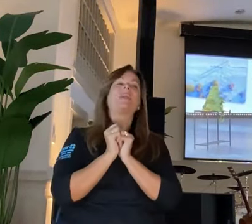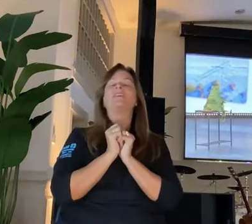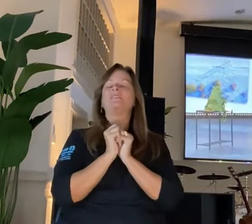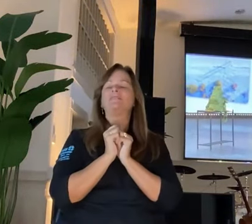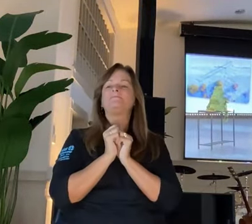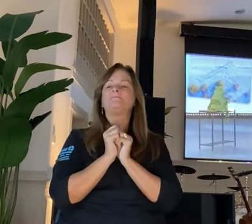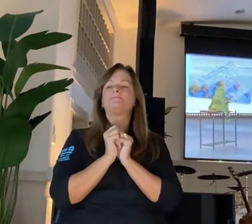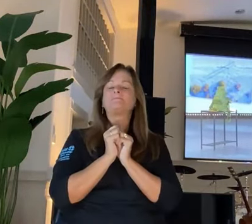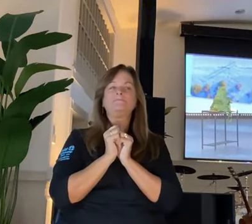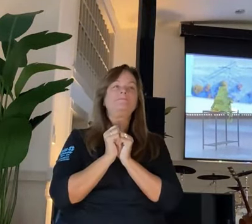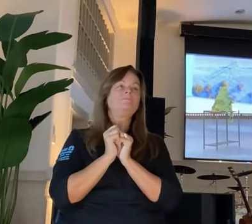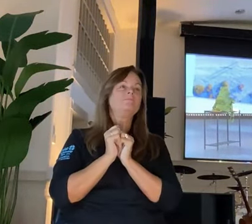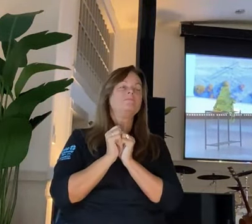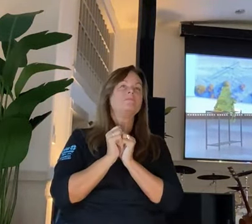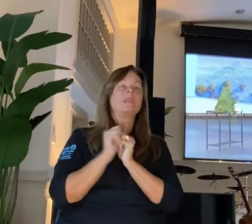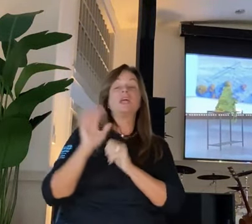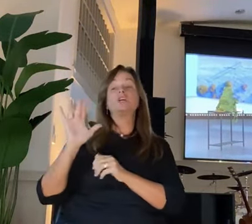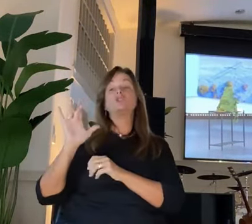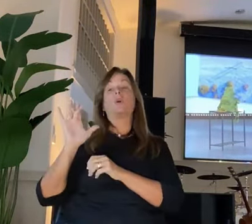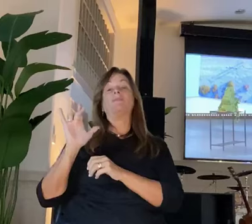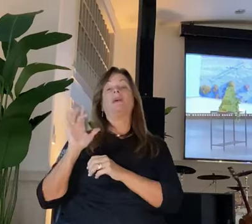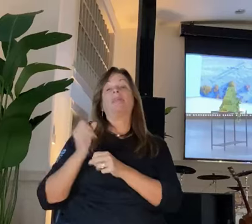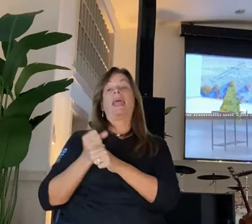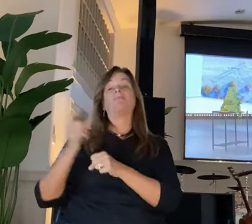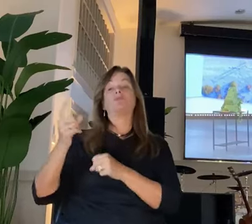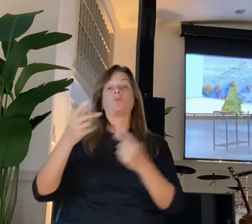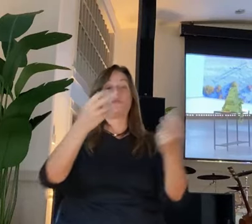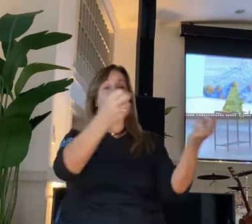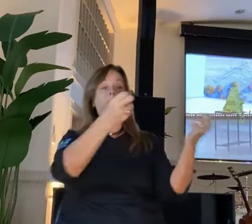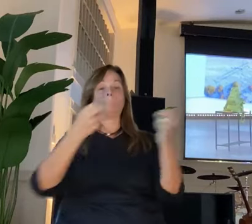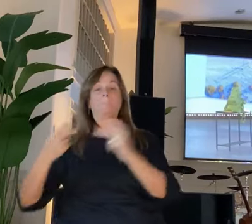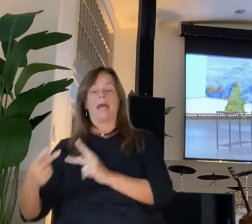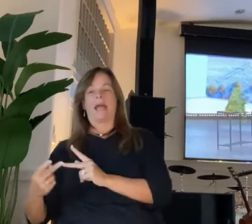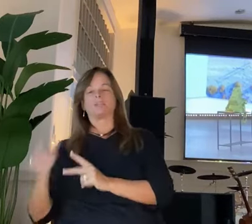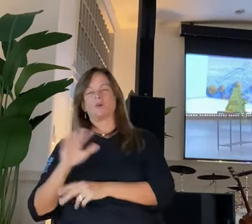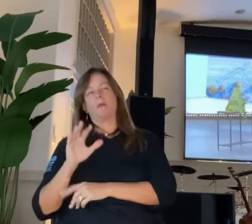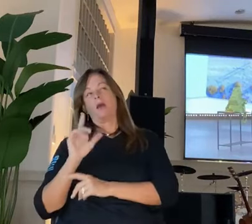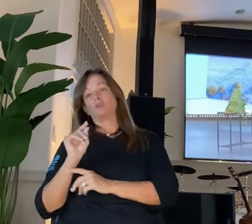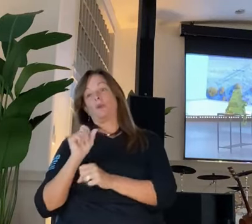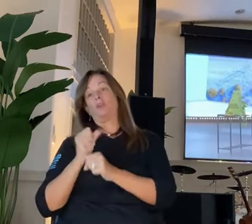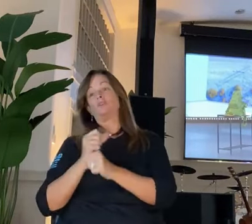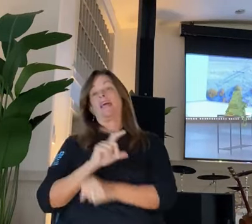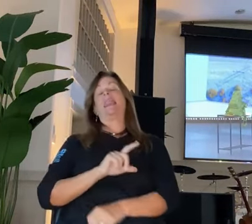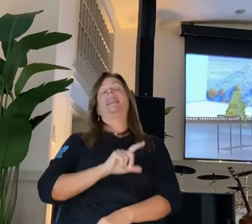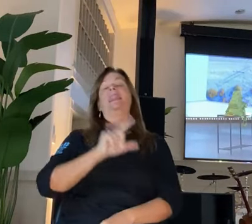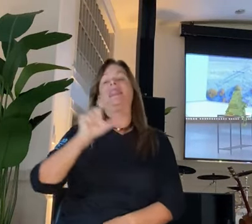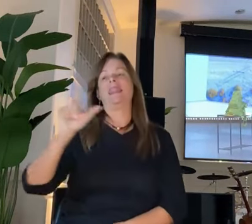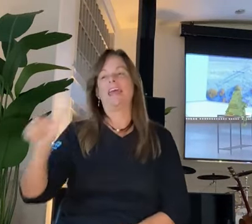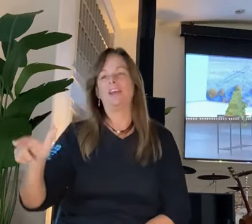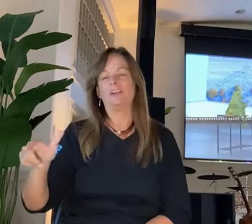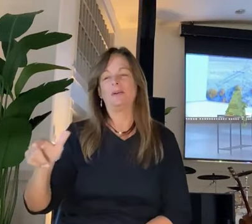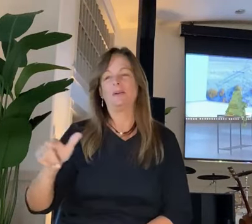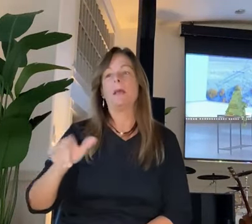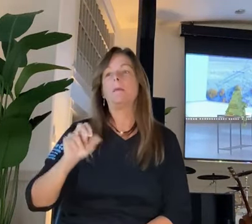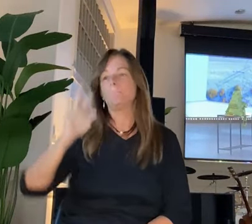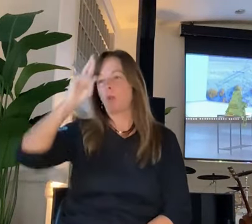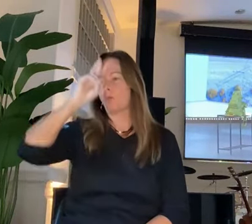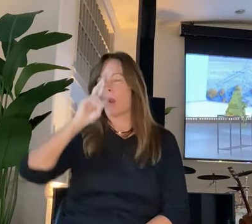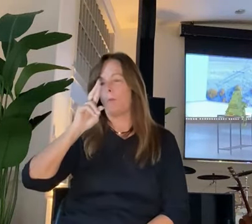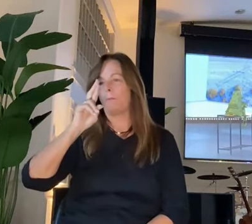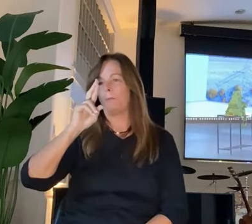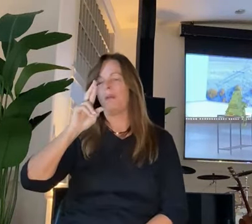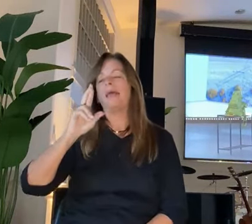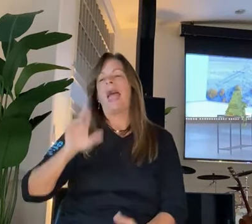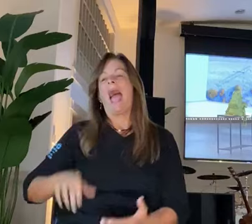fine. 25th wedding anniversary, I took her back. So about 20 years later, we went back to Rome. And I didn't do it that